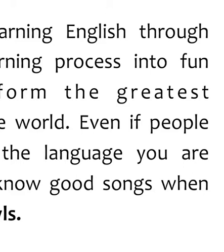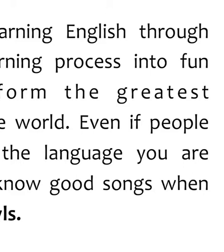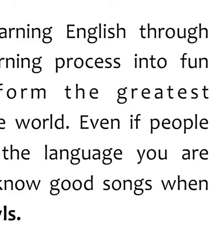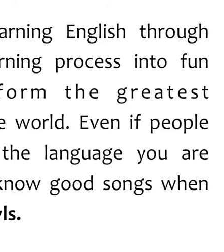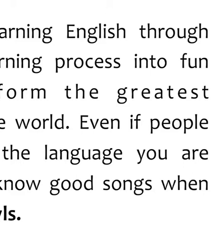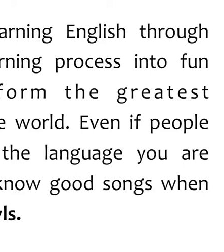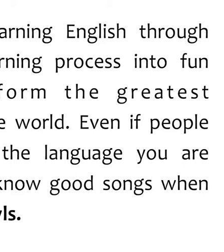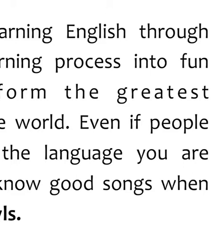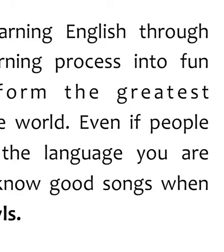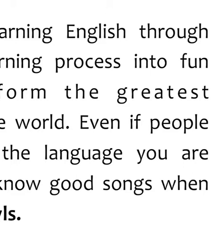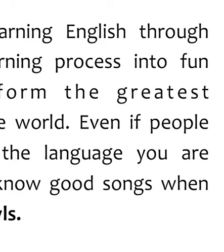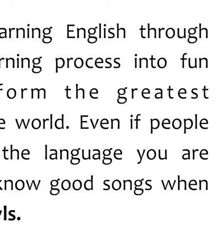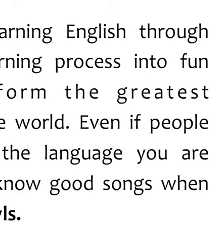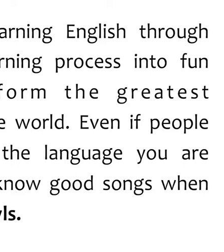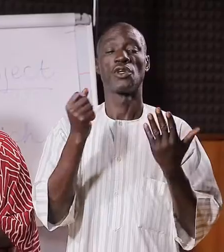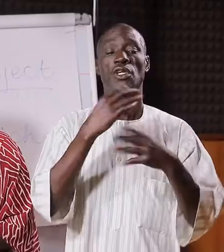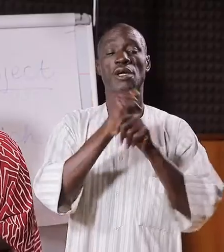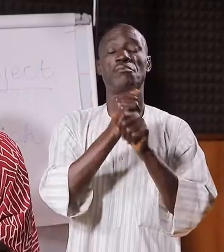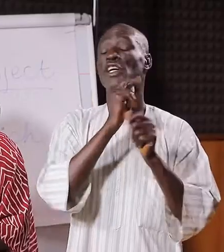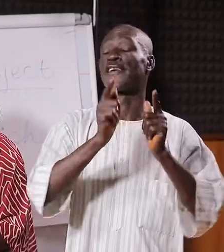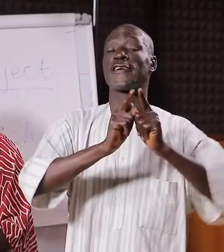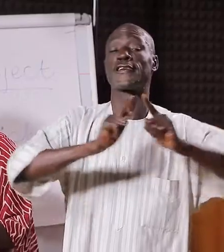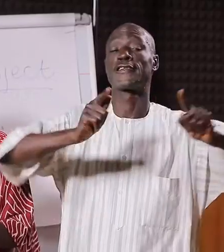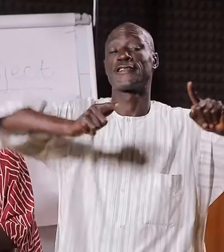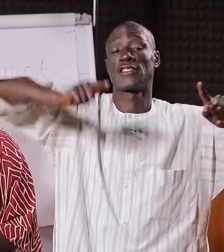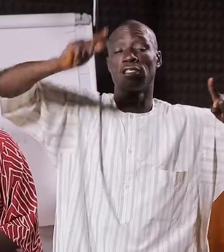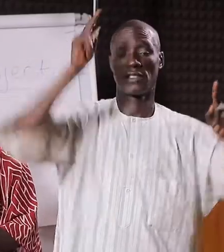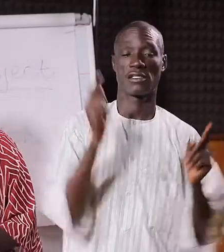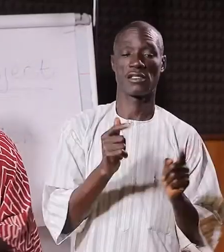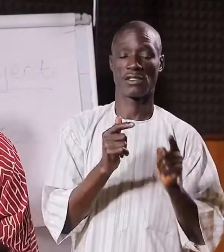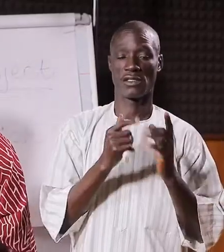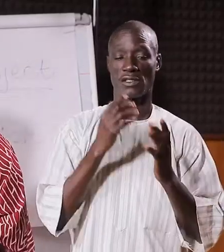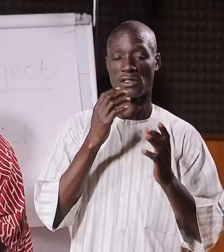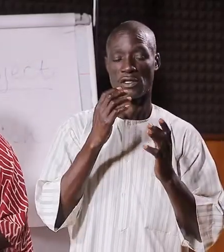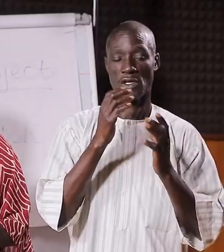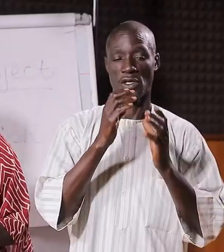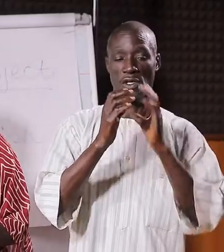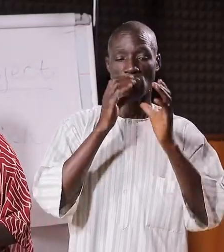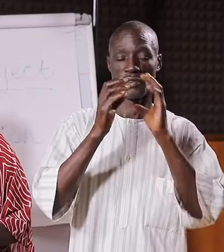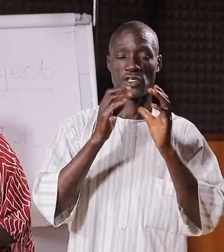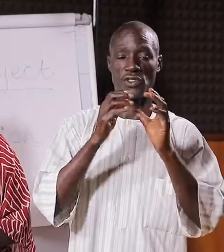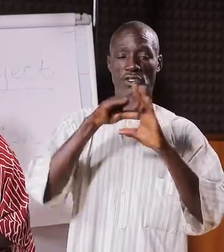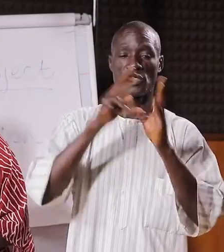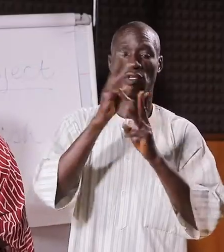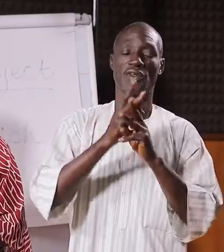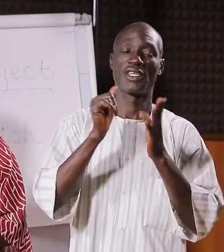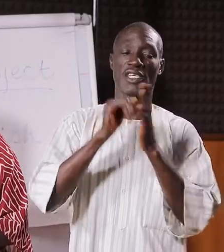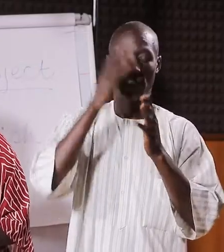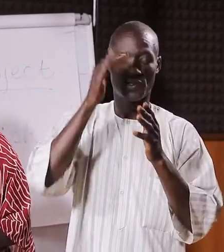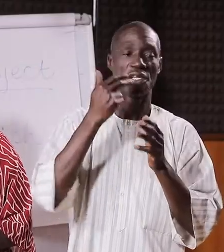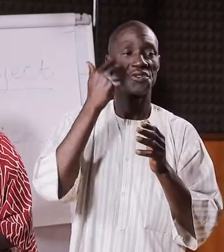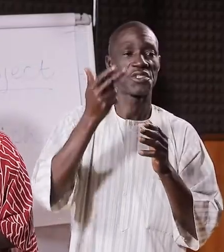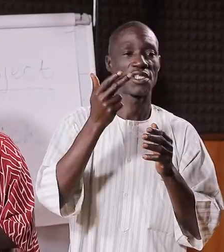form the greatest communication in the world. Songs move faster. No wonder you see advertisements, you